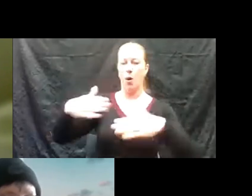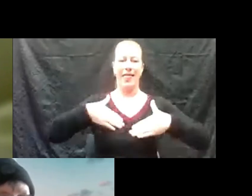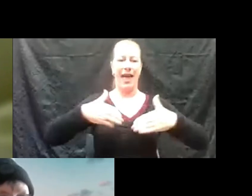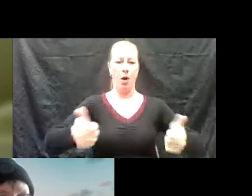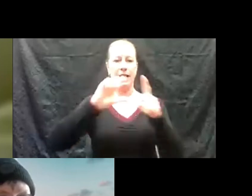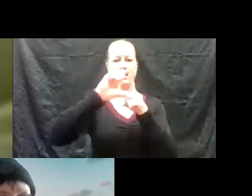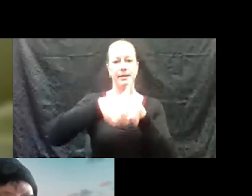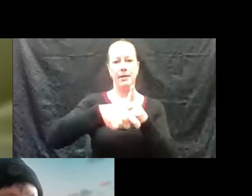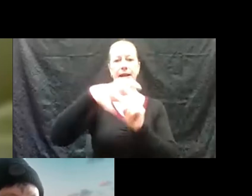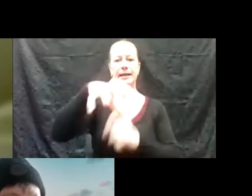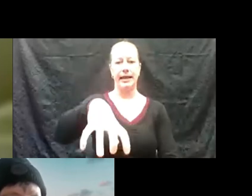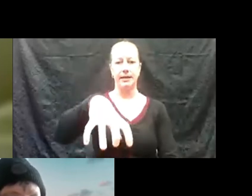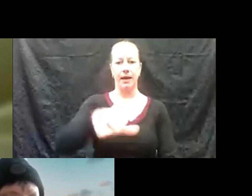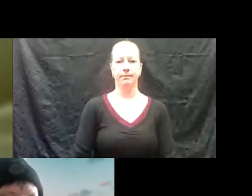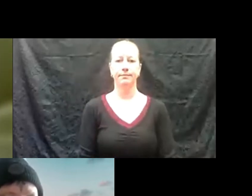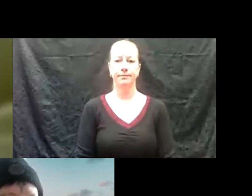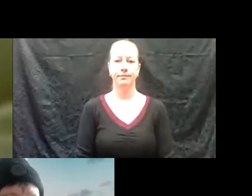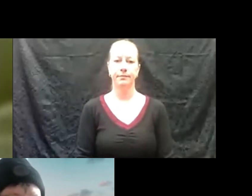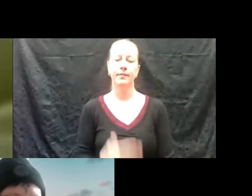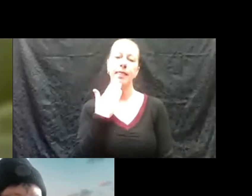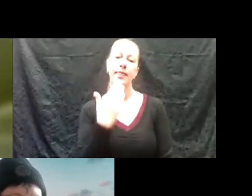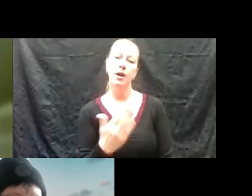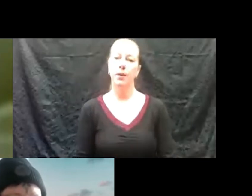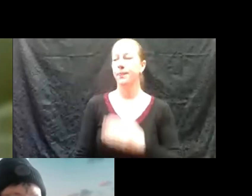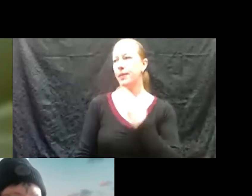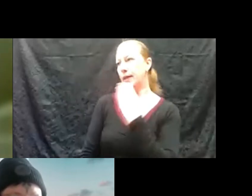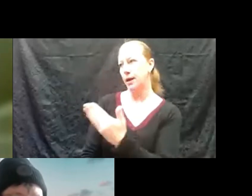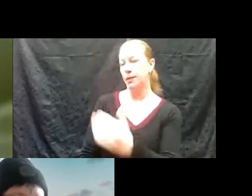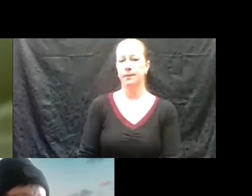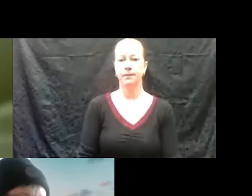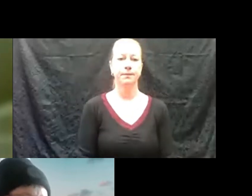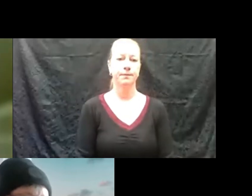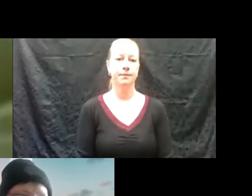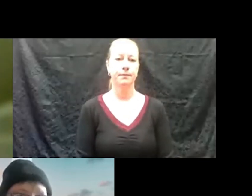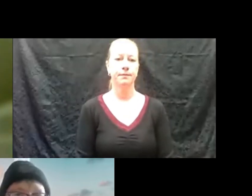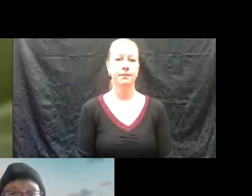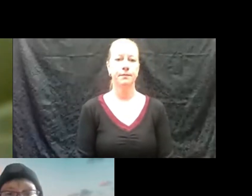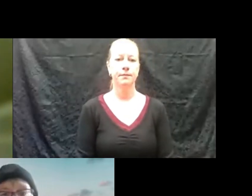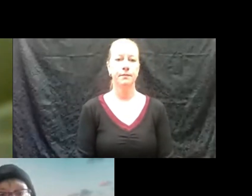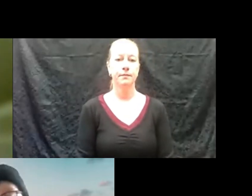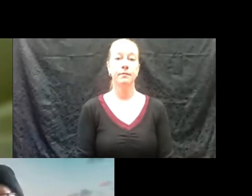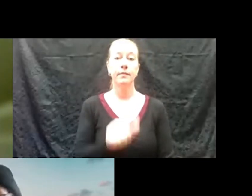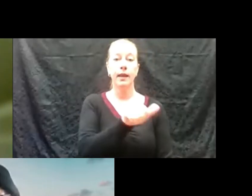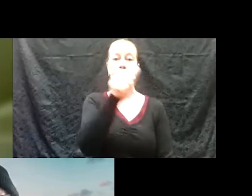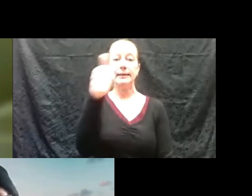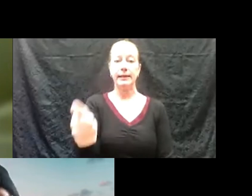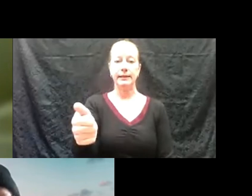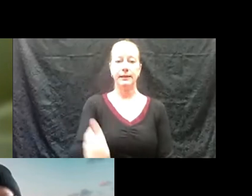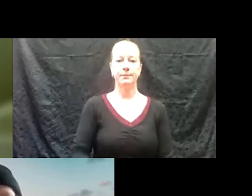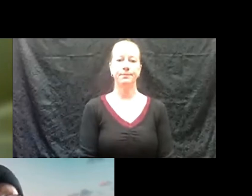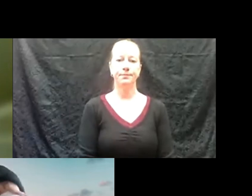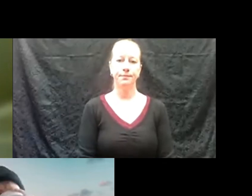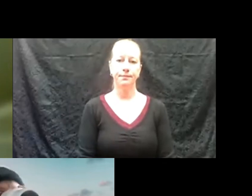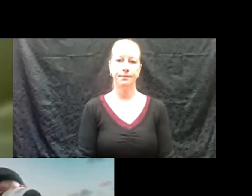disability sector. Thank you. Thank you, Dr. Hu. Alexia, can we hear your thoughts now, please?